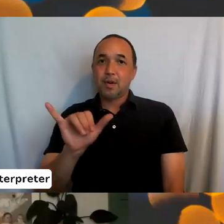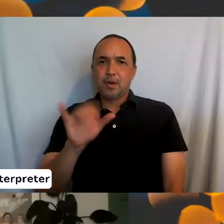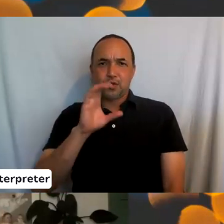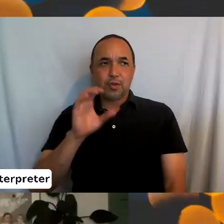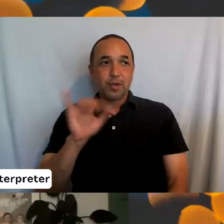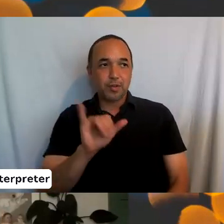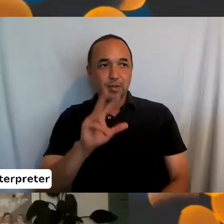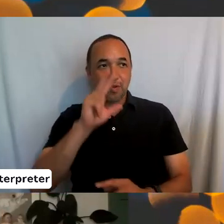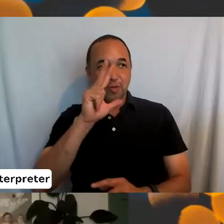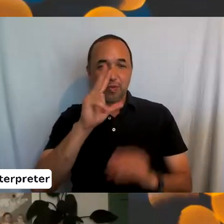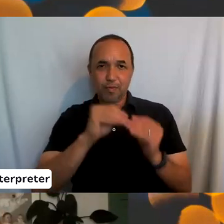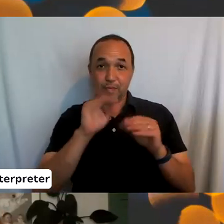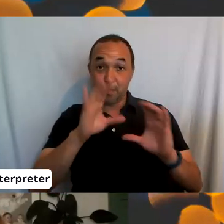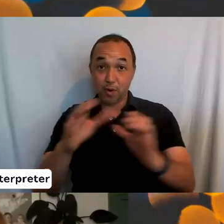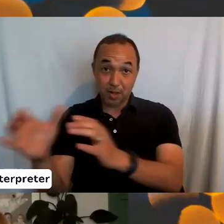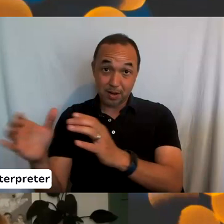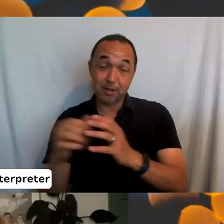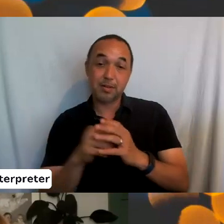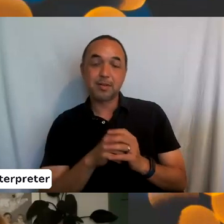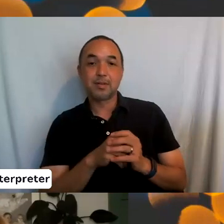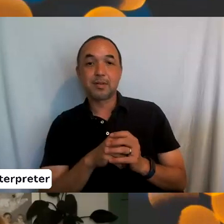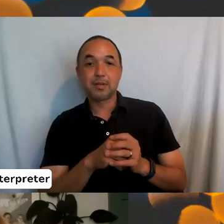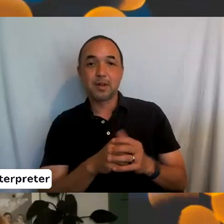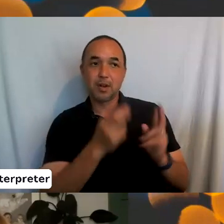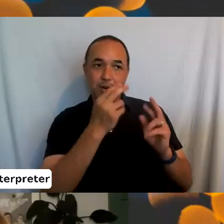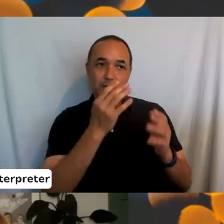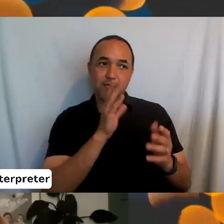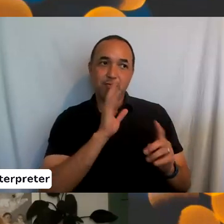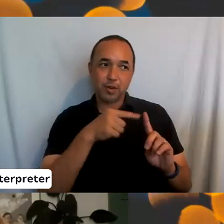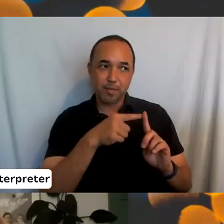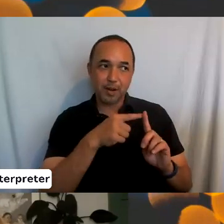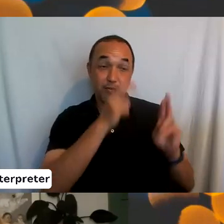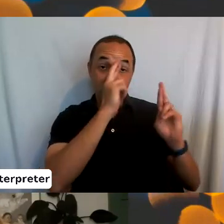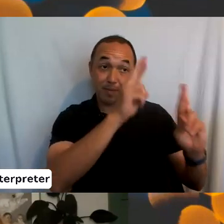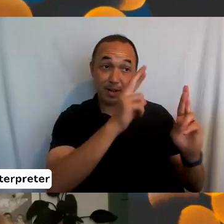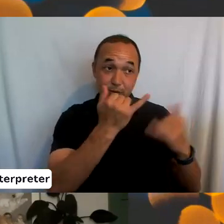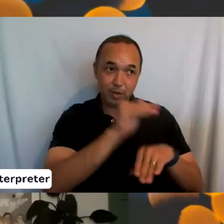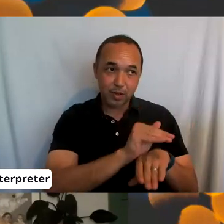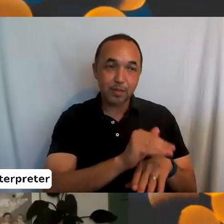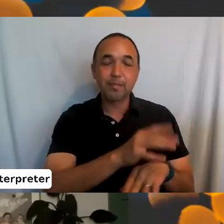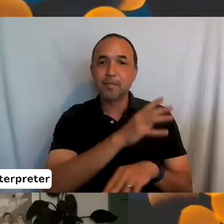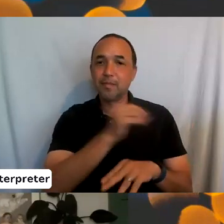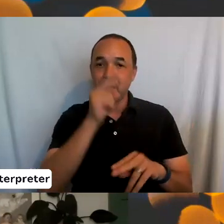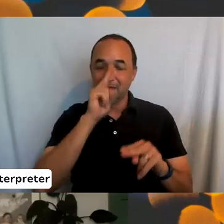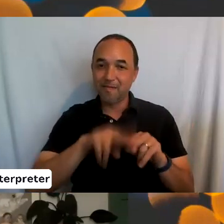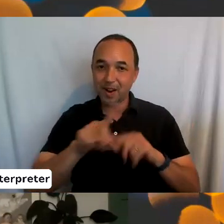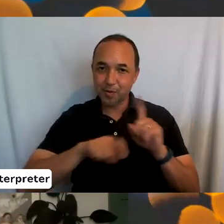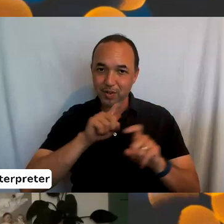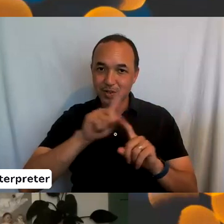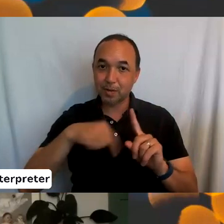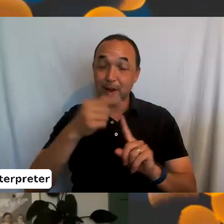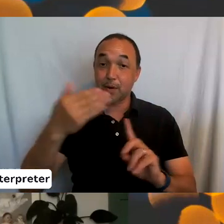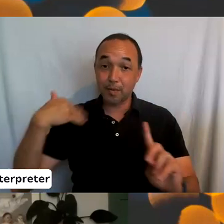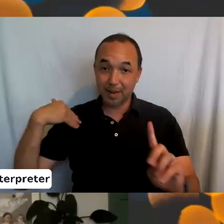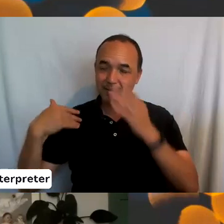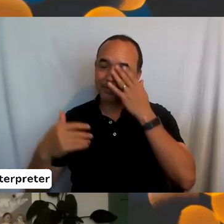we touched on some really good takeaways tonight, about being respectful and about how you go about it, and some fun questions about your past, which was awesome. But we have 3 more